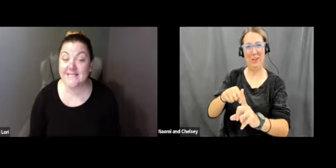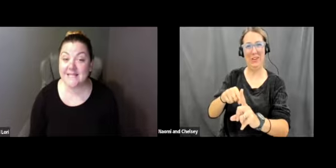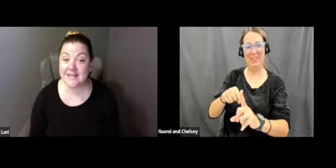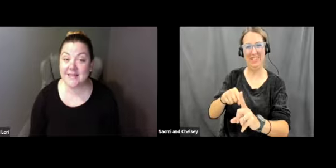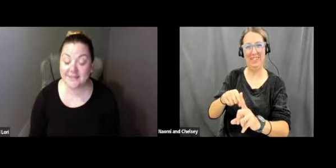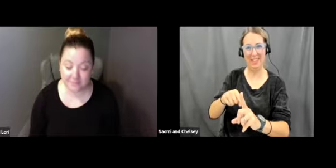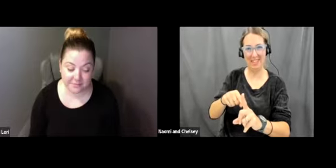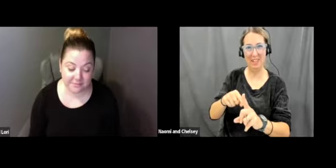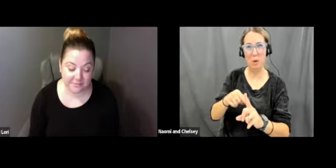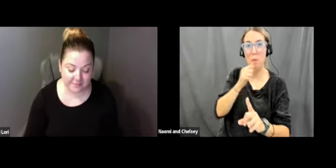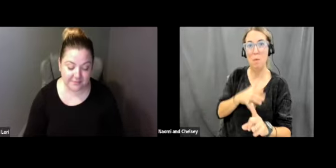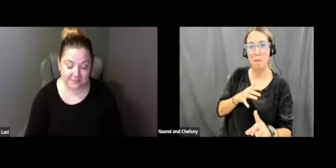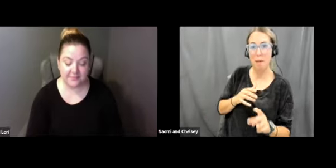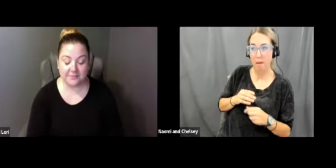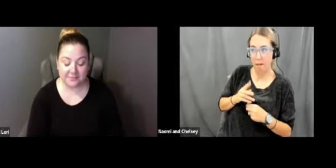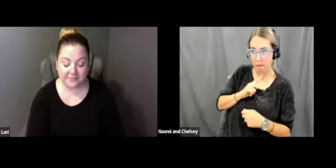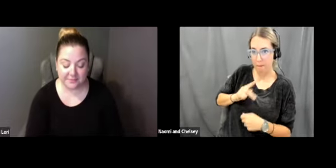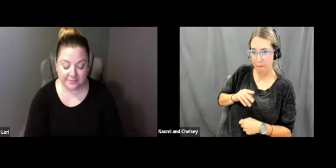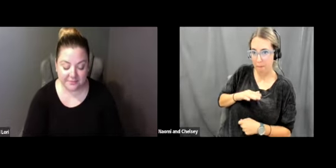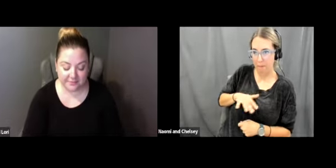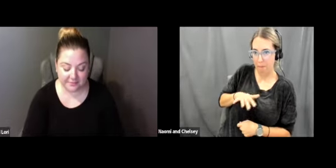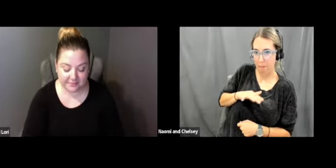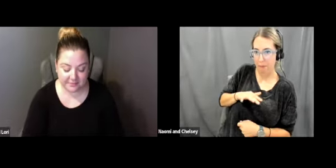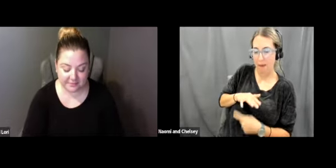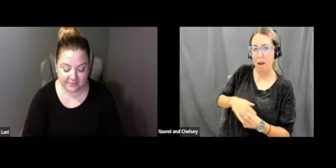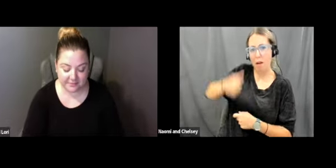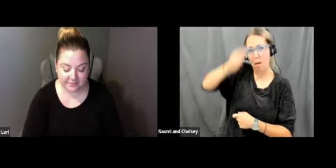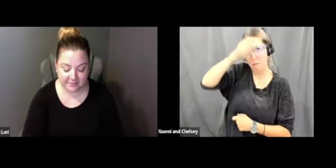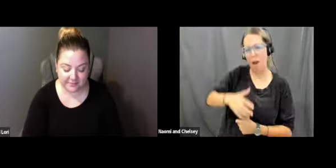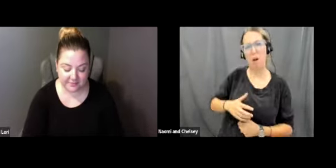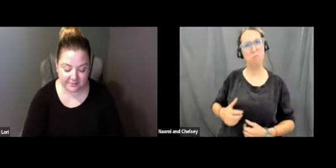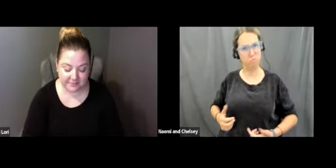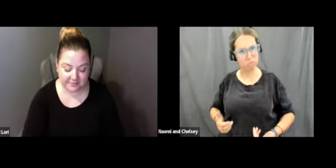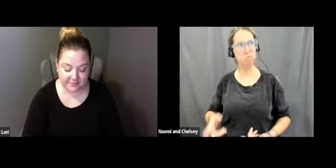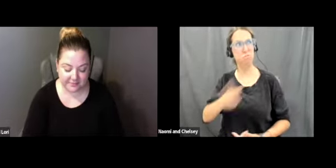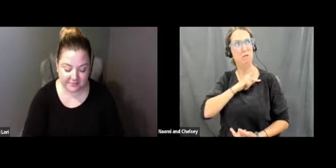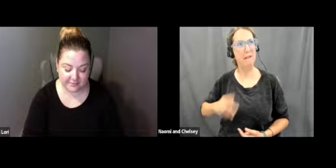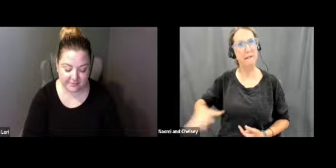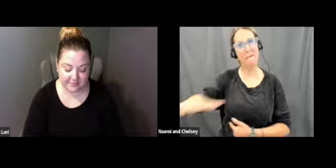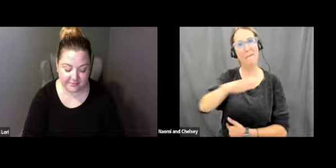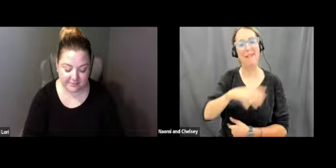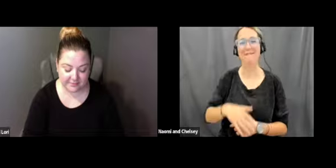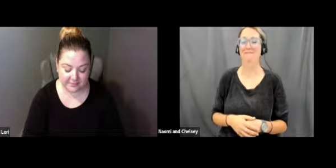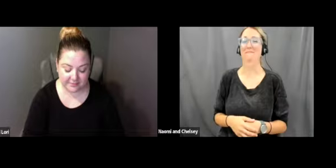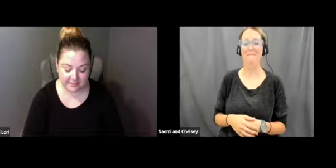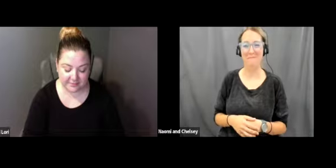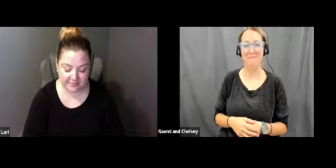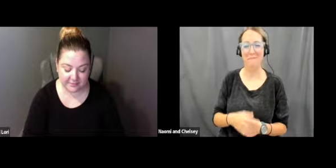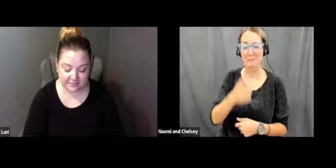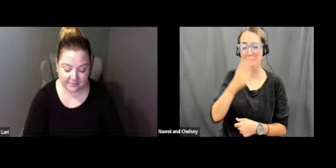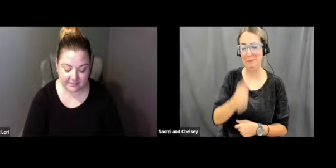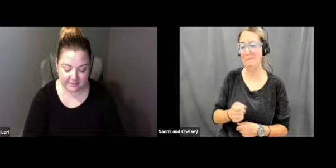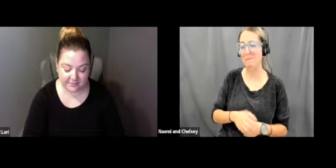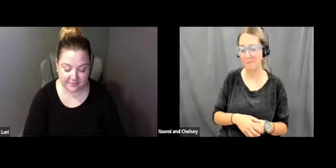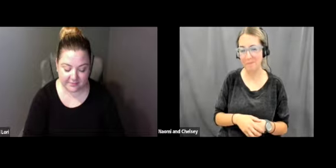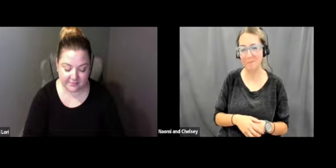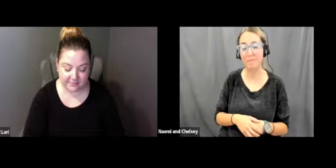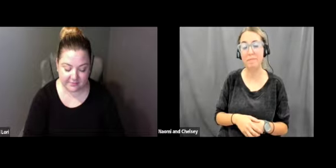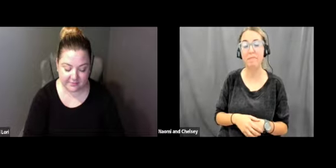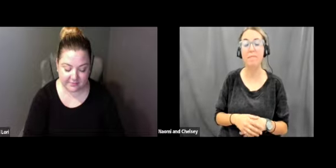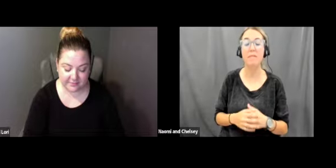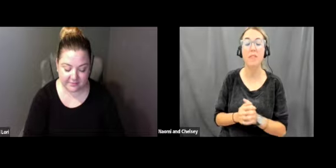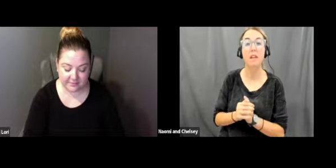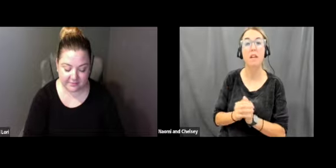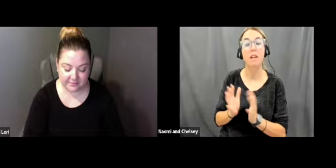diminish. Even that's a layer to it that's so interesting. So we've talked a little bit about how this shows up